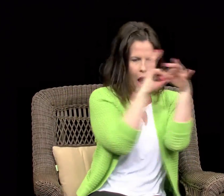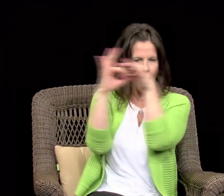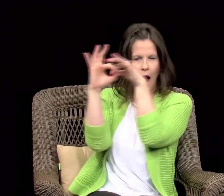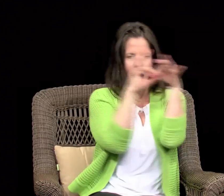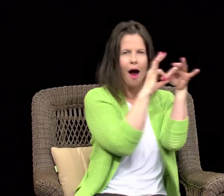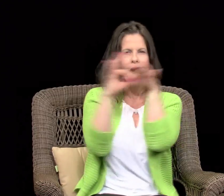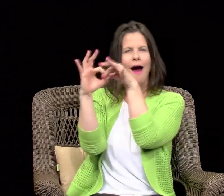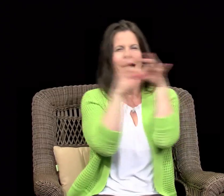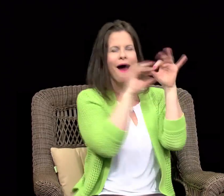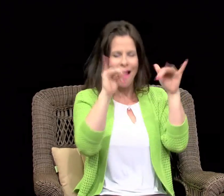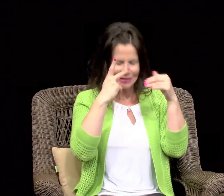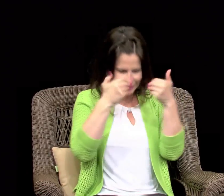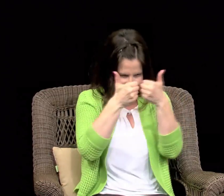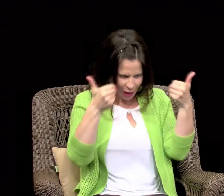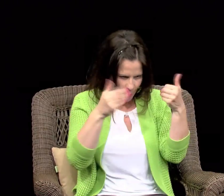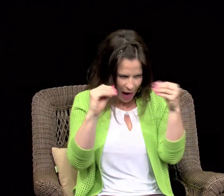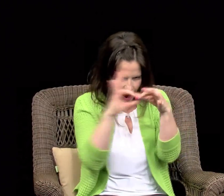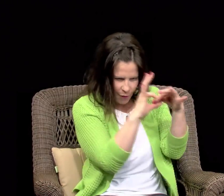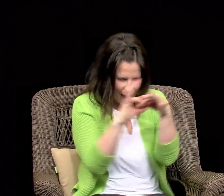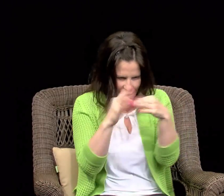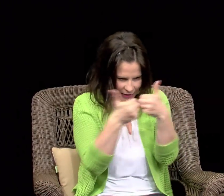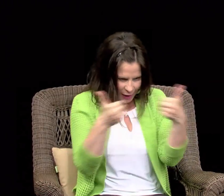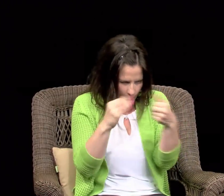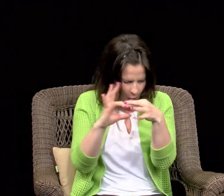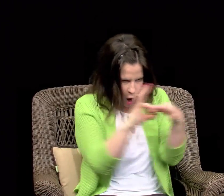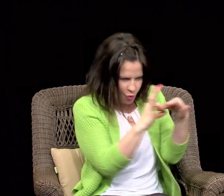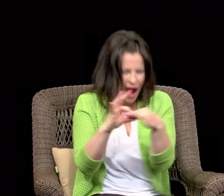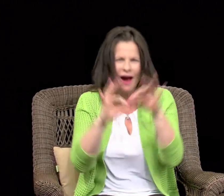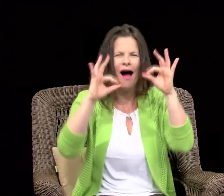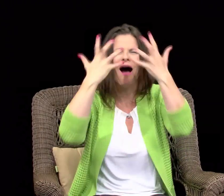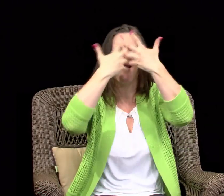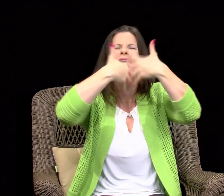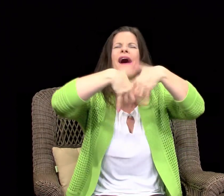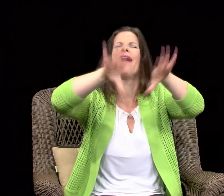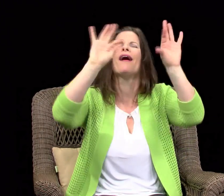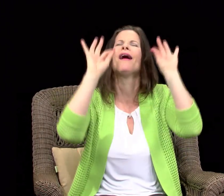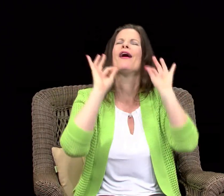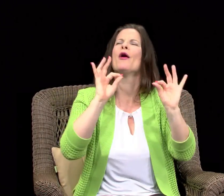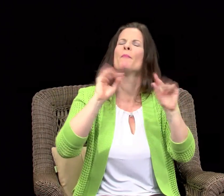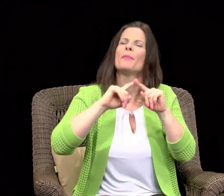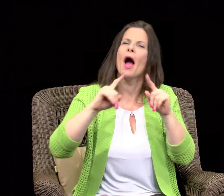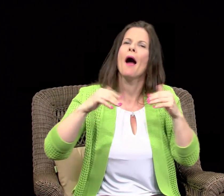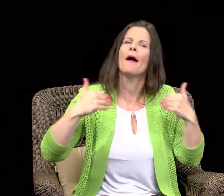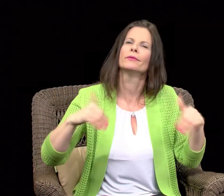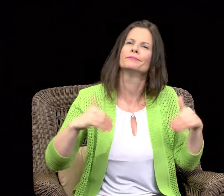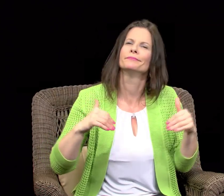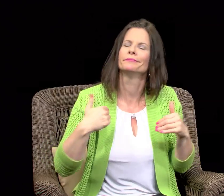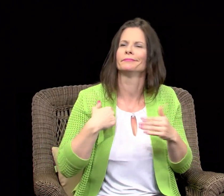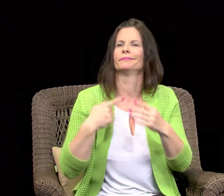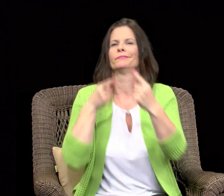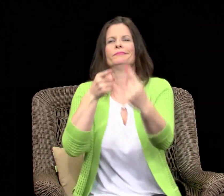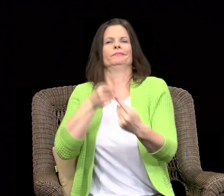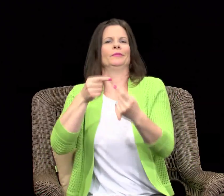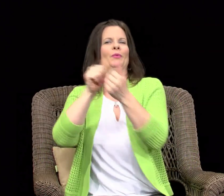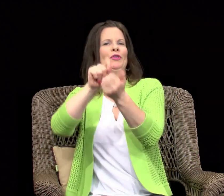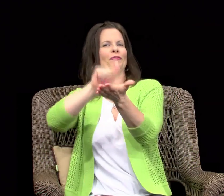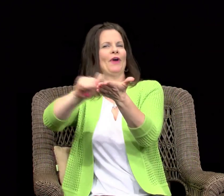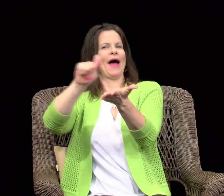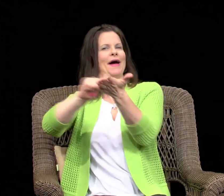learned about English and ASL. I was able to make connections. I was able to see that they were two different languages, and things worked out well.